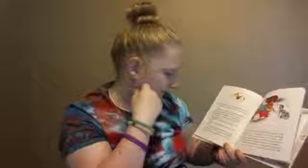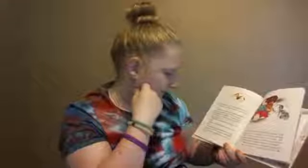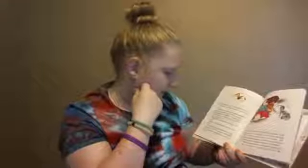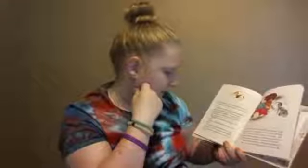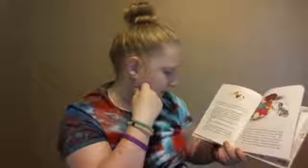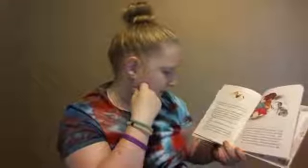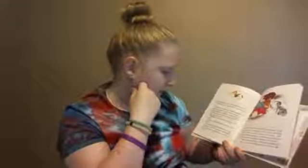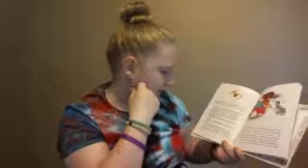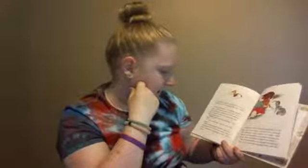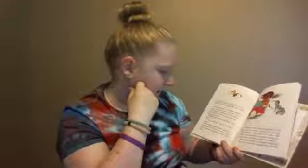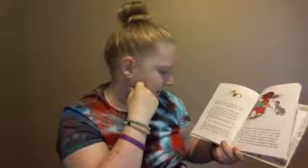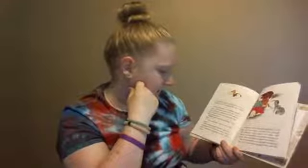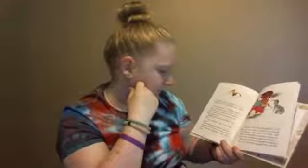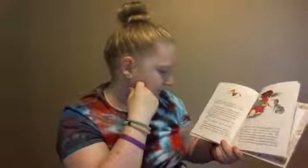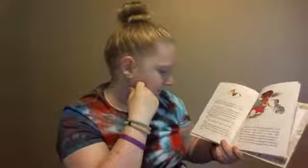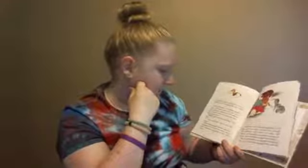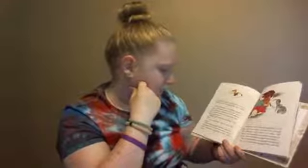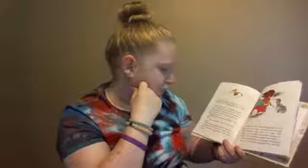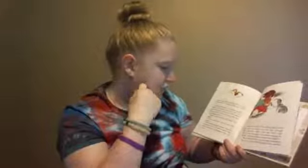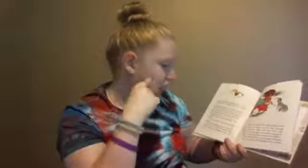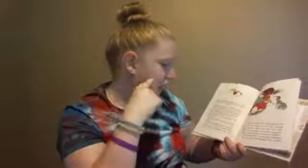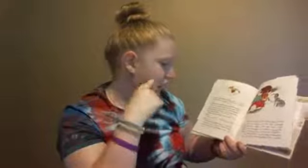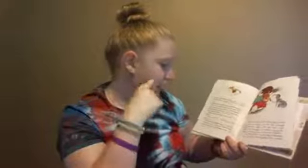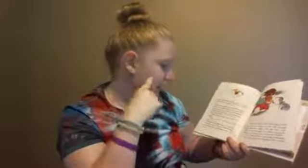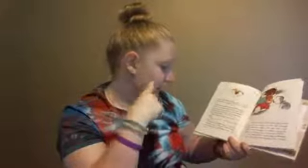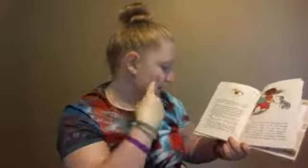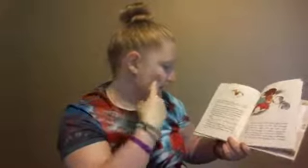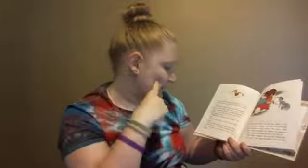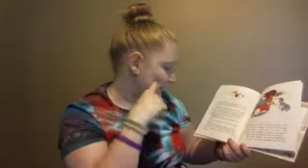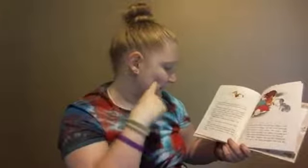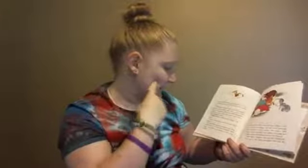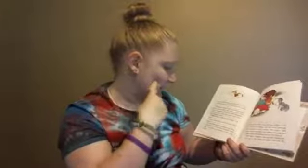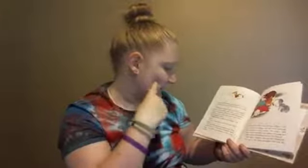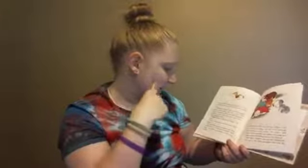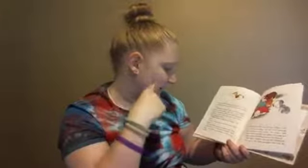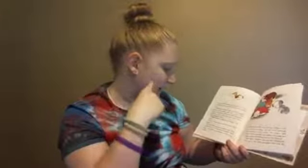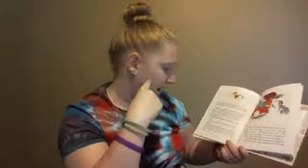listened, and they could hear it too. Chocolate custard, they cried.